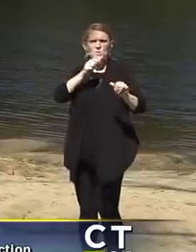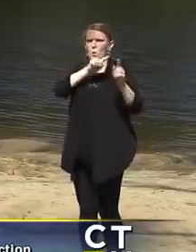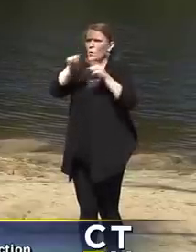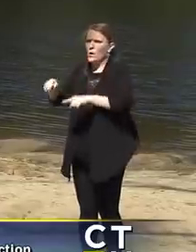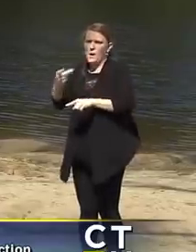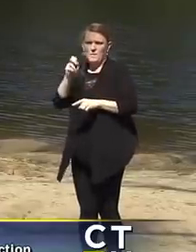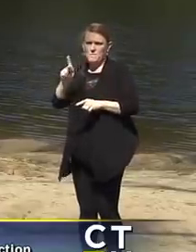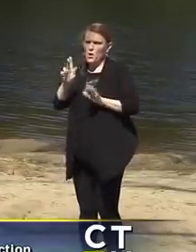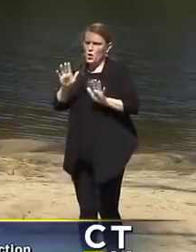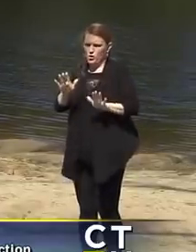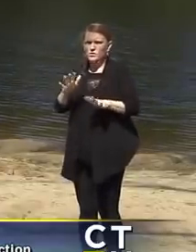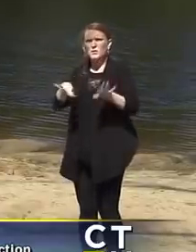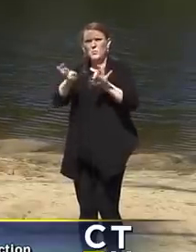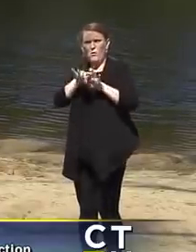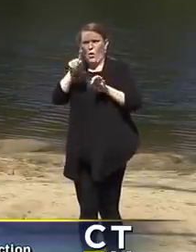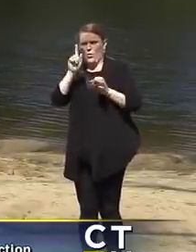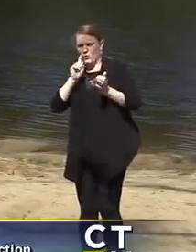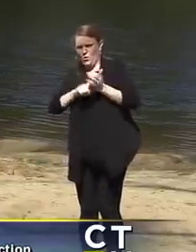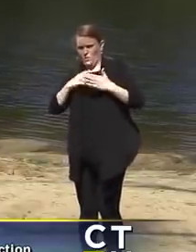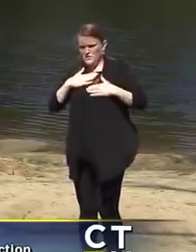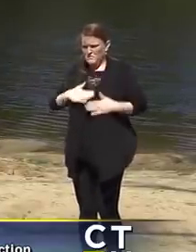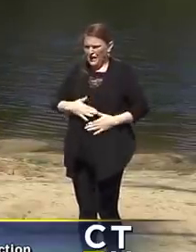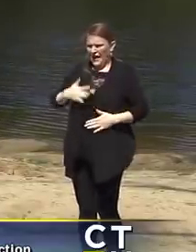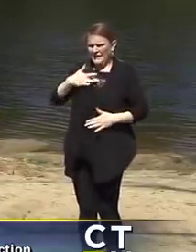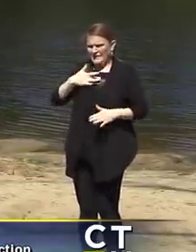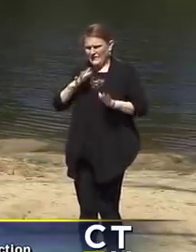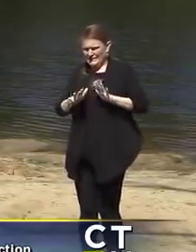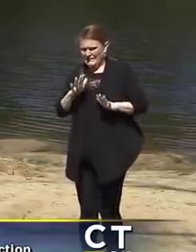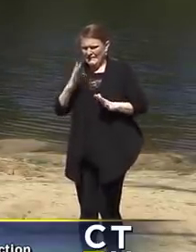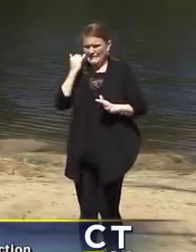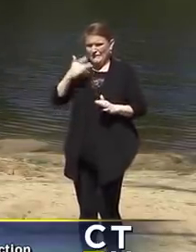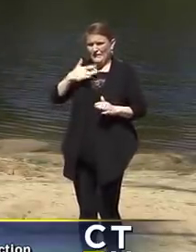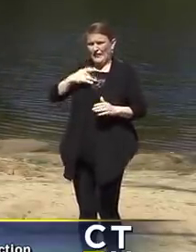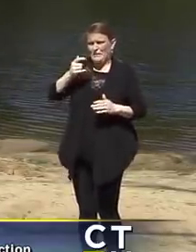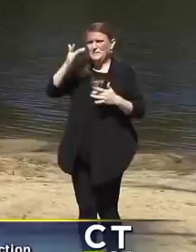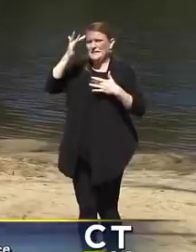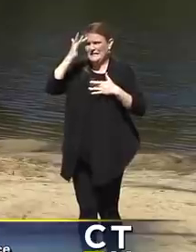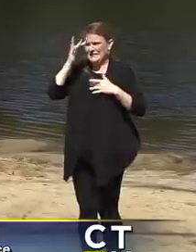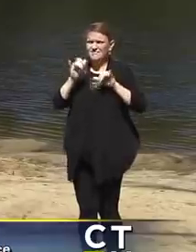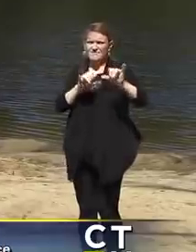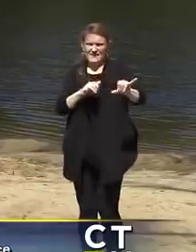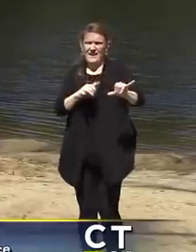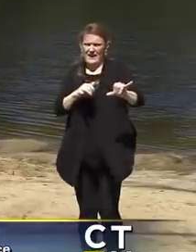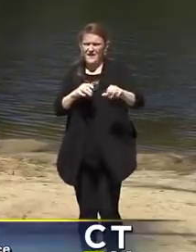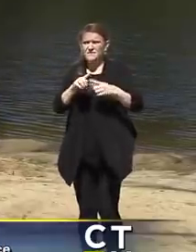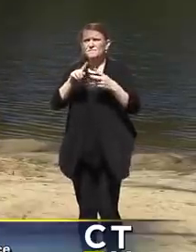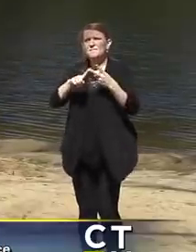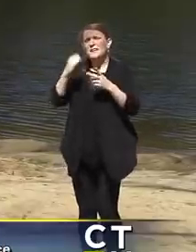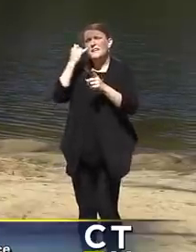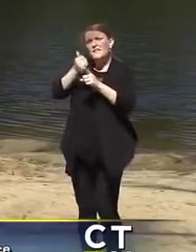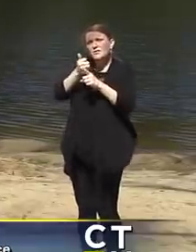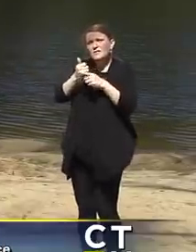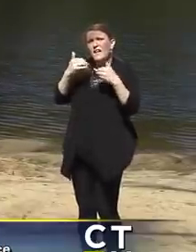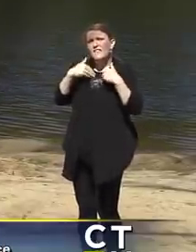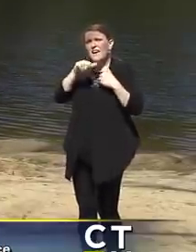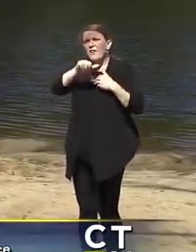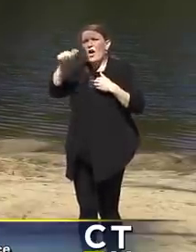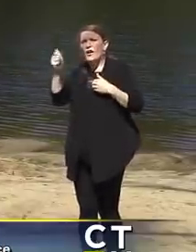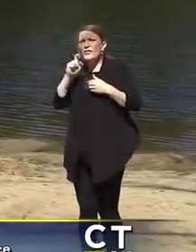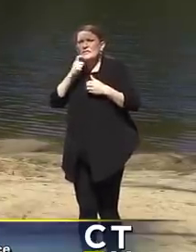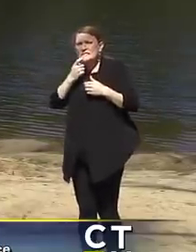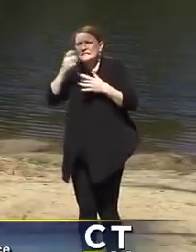Keep track of your symptoms. We don't want people who are not feeling well to come and visit. And if you have underlying health conditions or if you're over the age